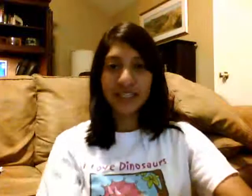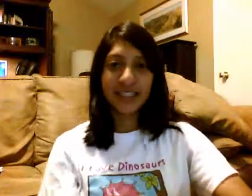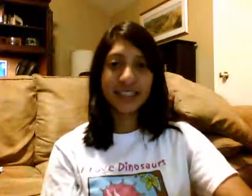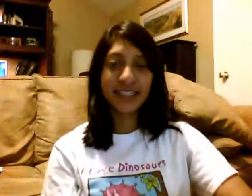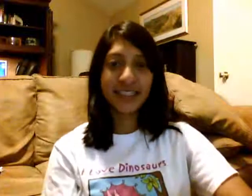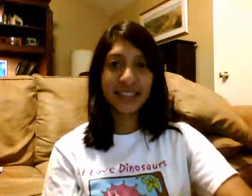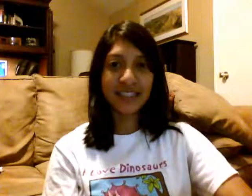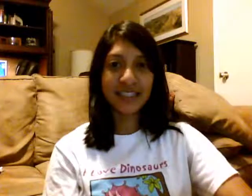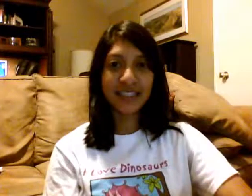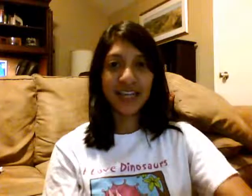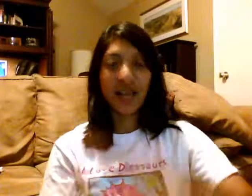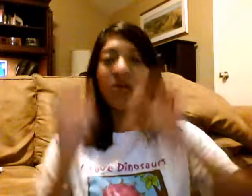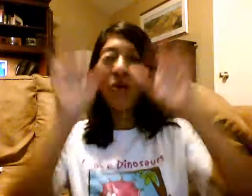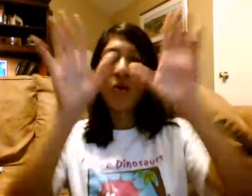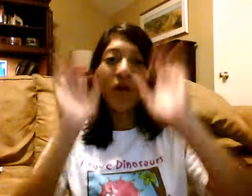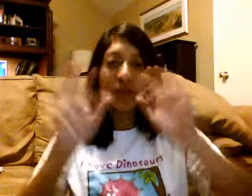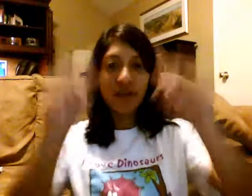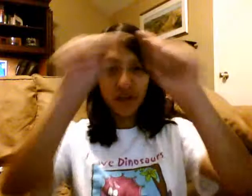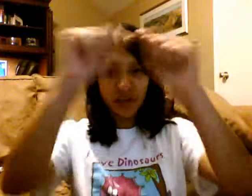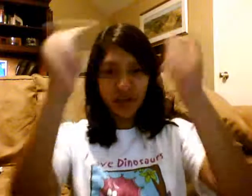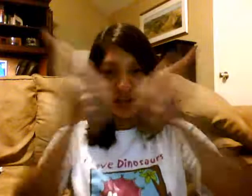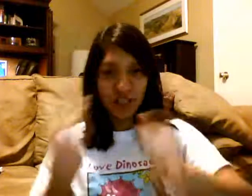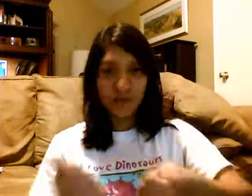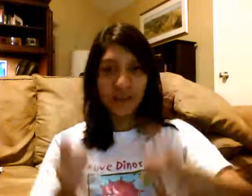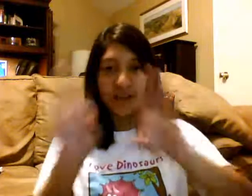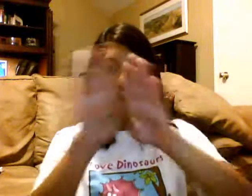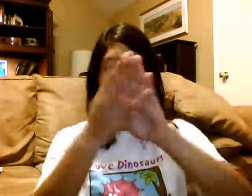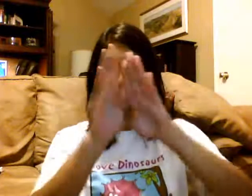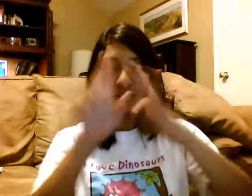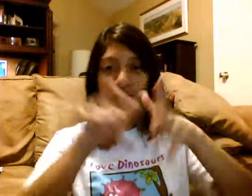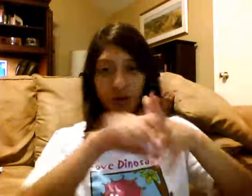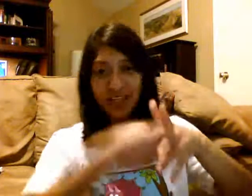and the wonderful shapes of backdoor keys.